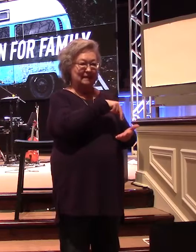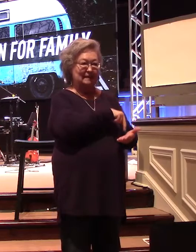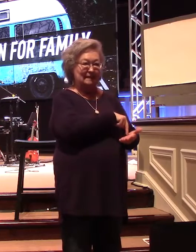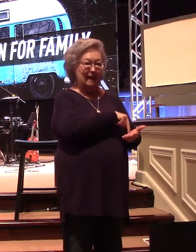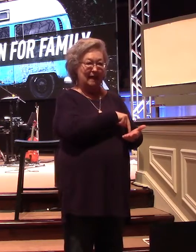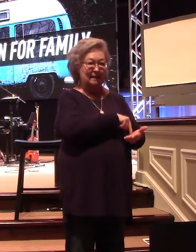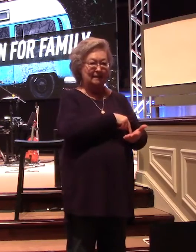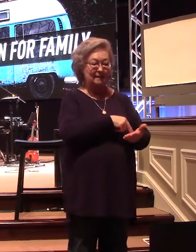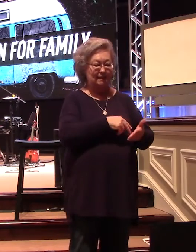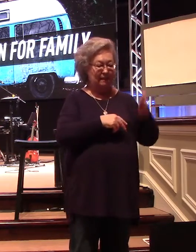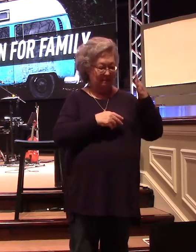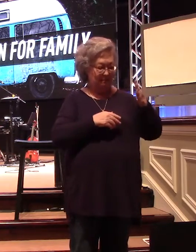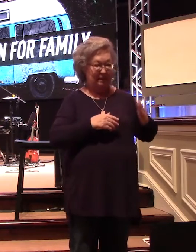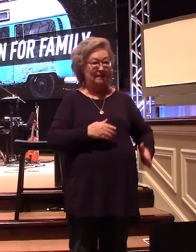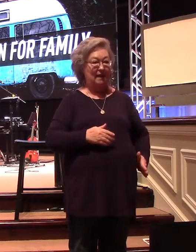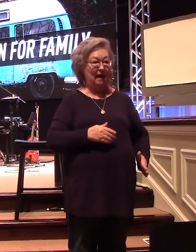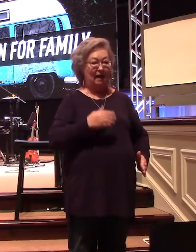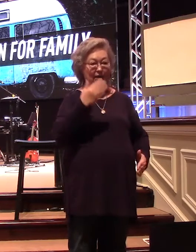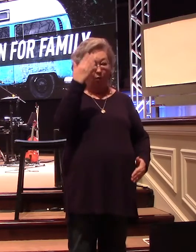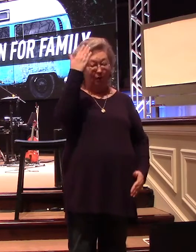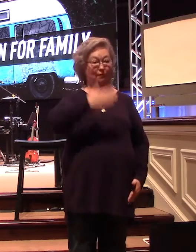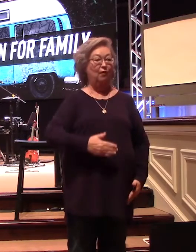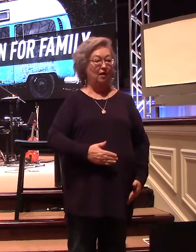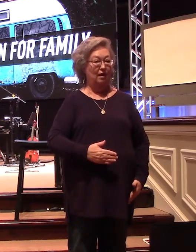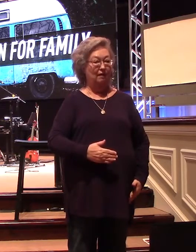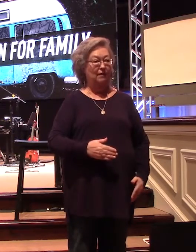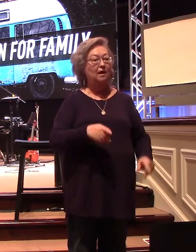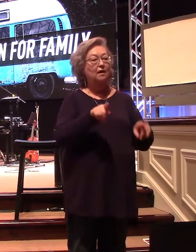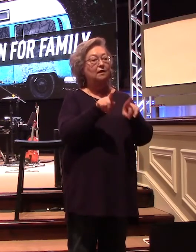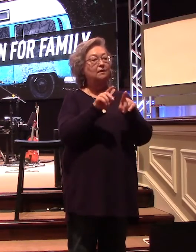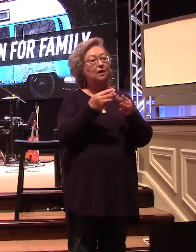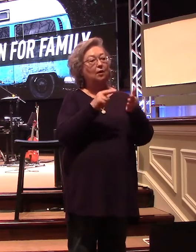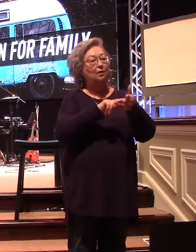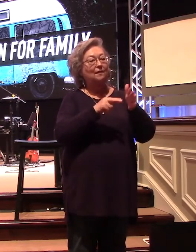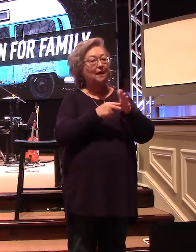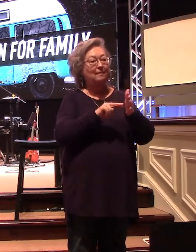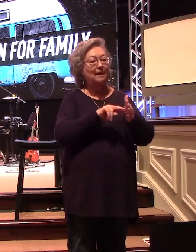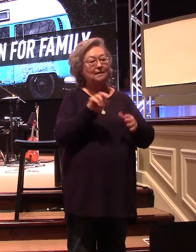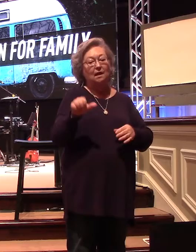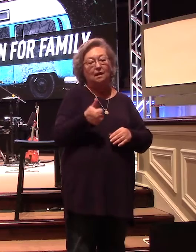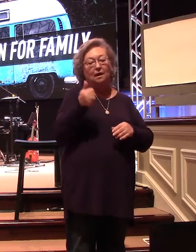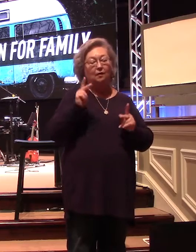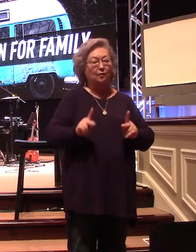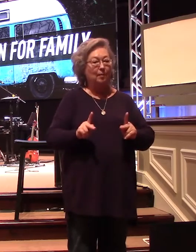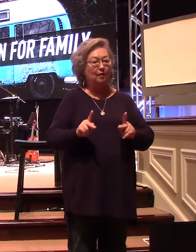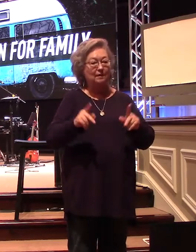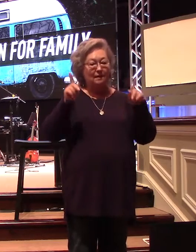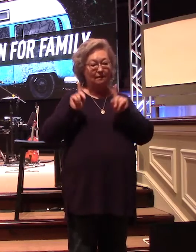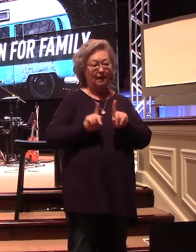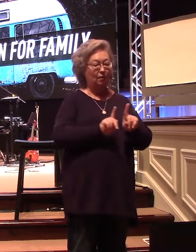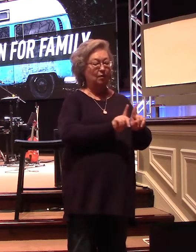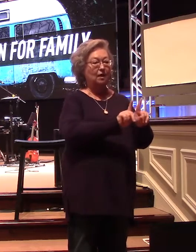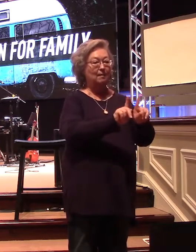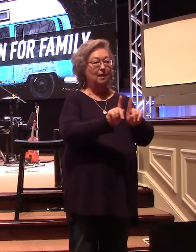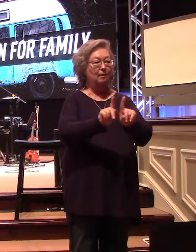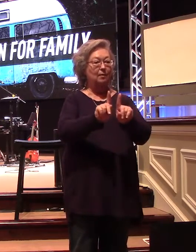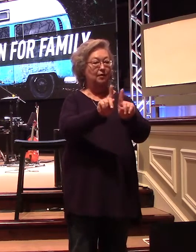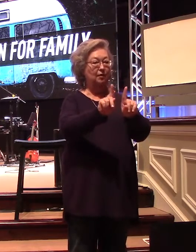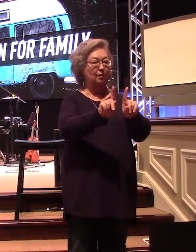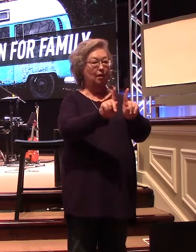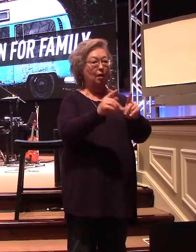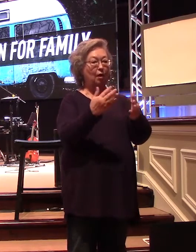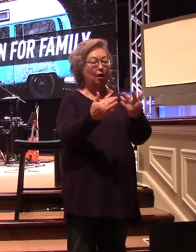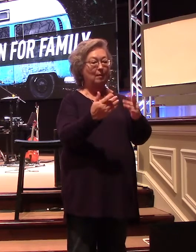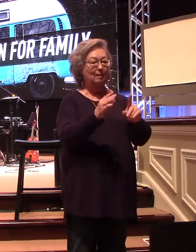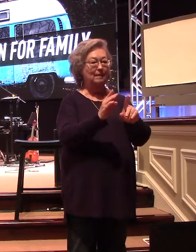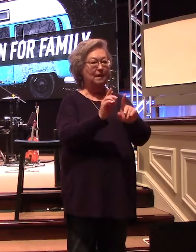your own. So I'm going to make you somebody go with you that's going to compliment, and it's going to help you, but also it's going to, at times, going to say, hey, hold on a second.